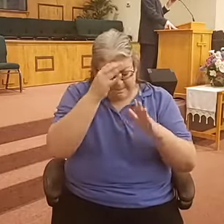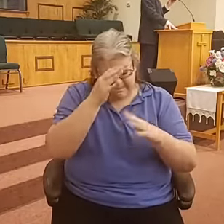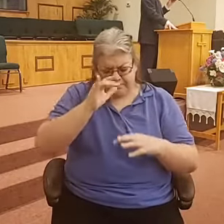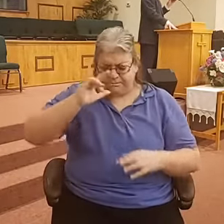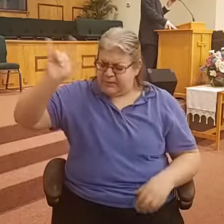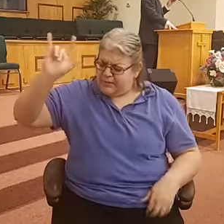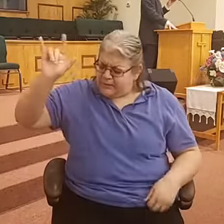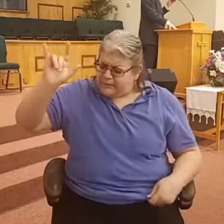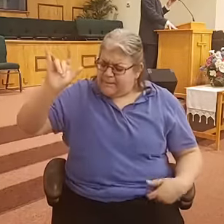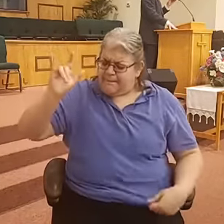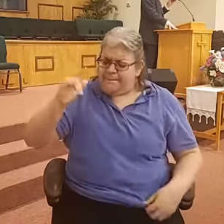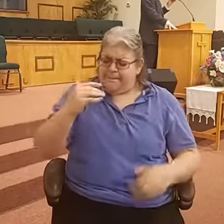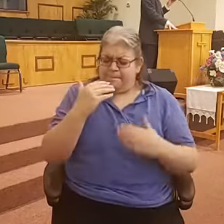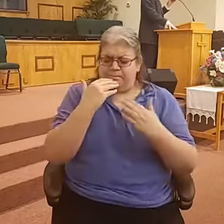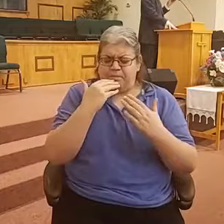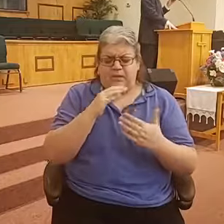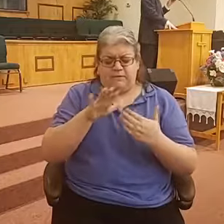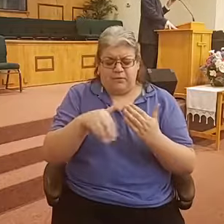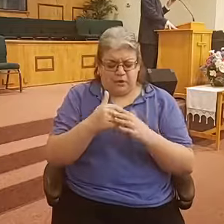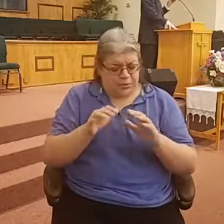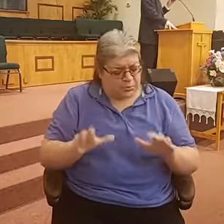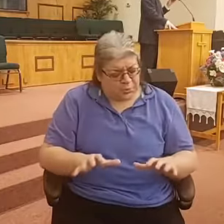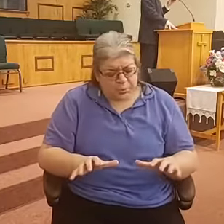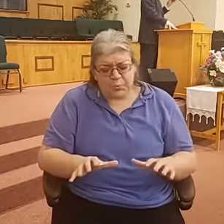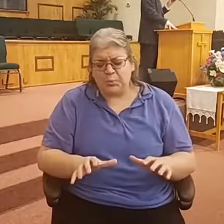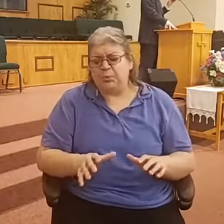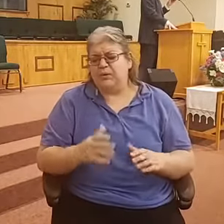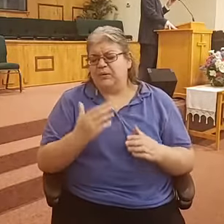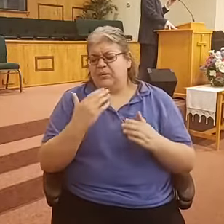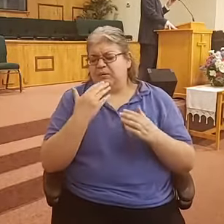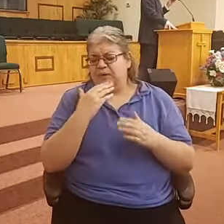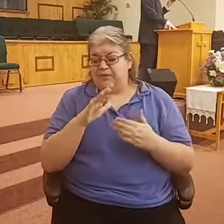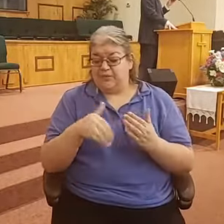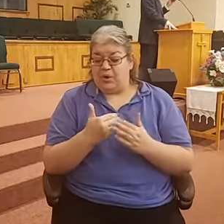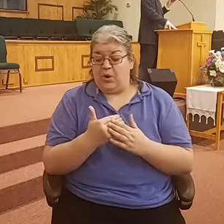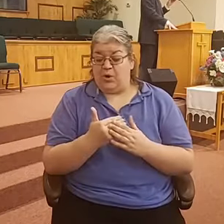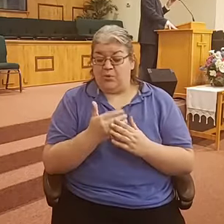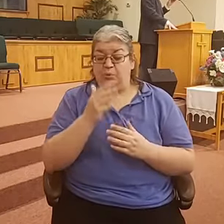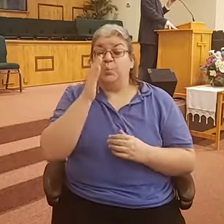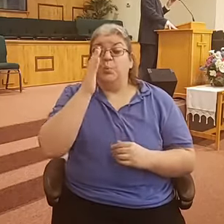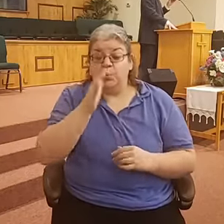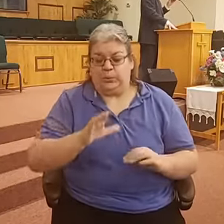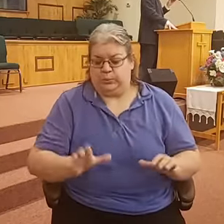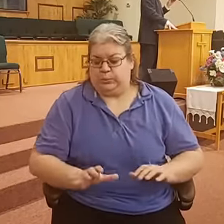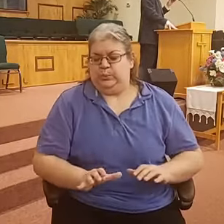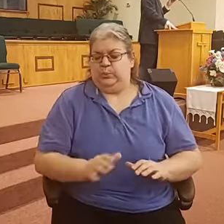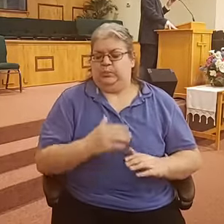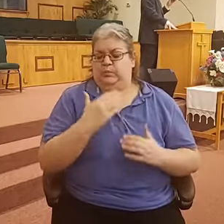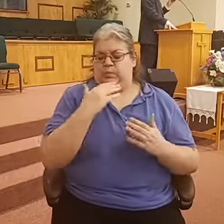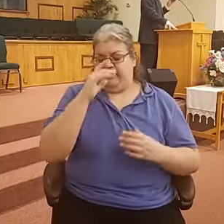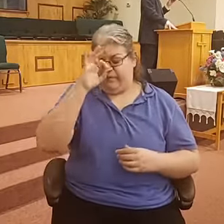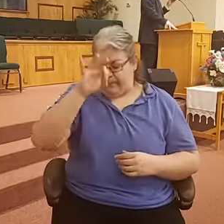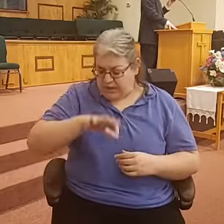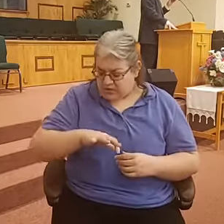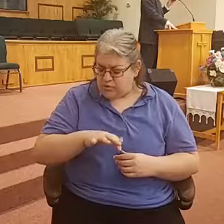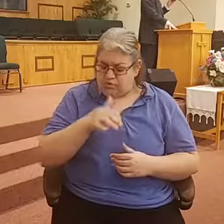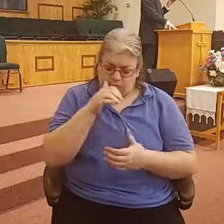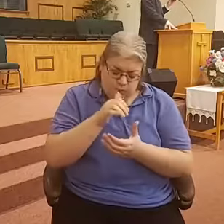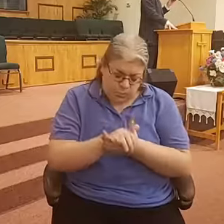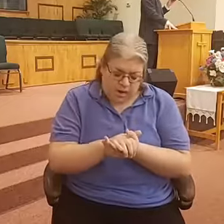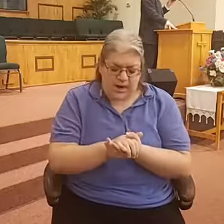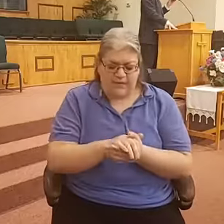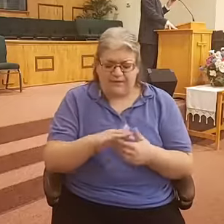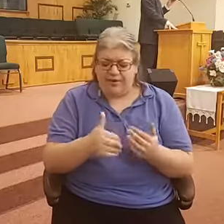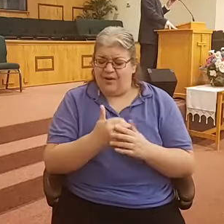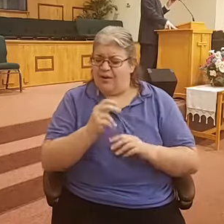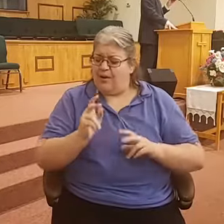you. We thank you for all you do. We thank you for all you're about to do. Lord, I thank you for our pastor, Lord, and his wife, and all